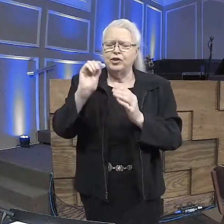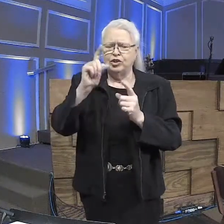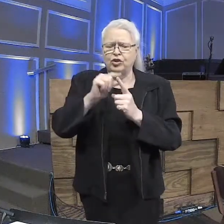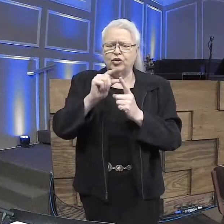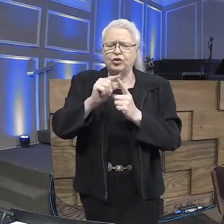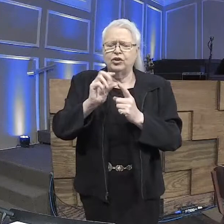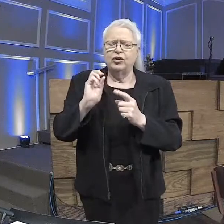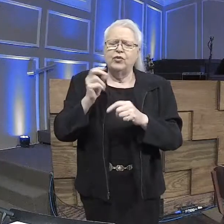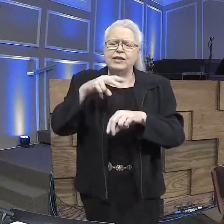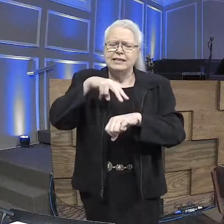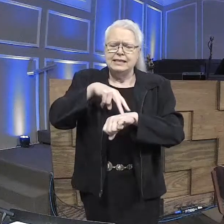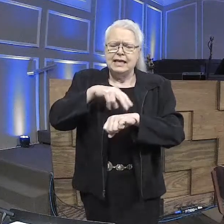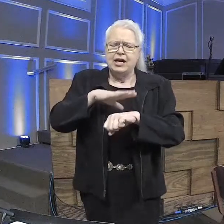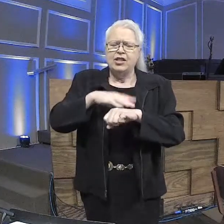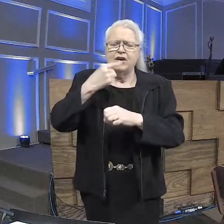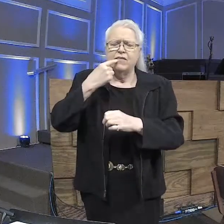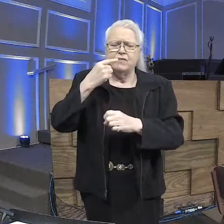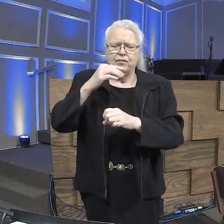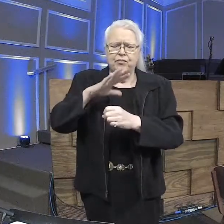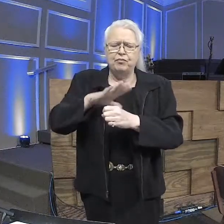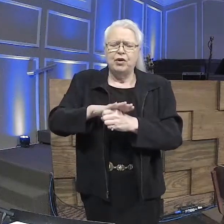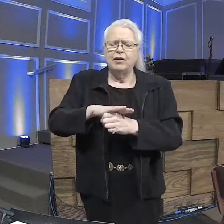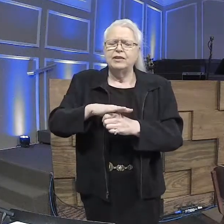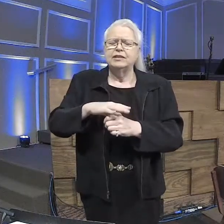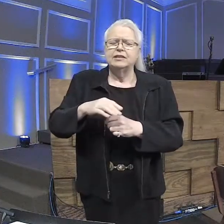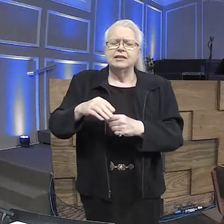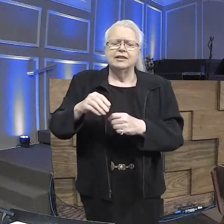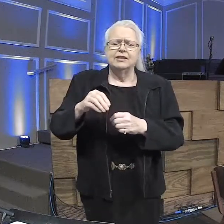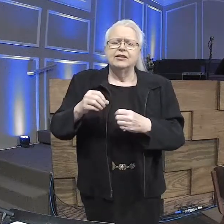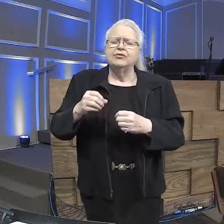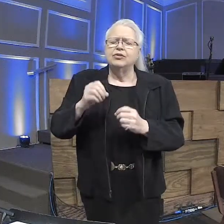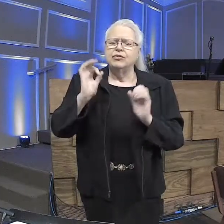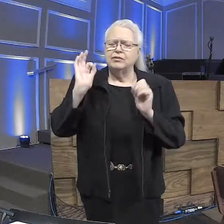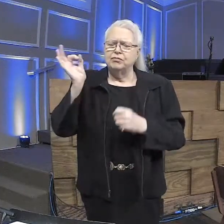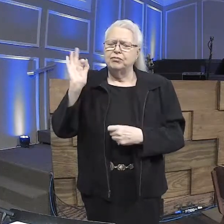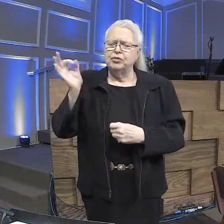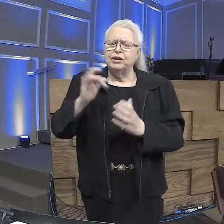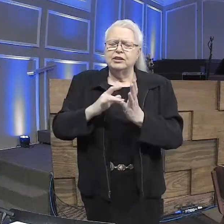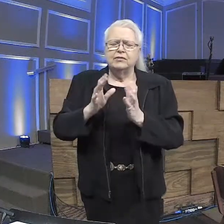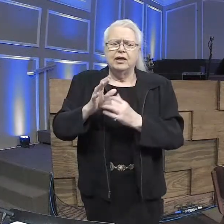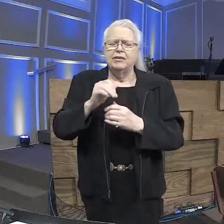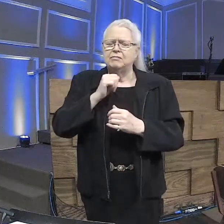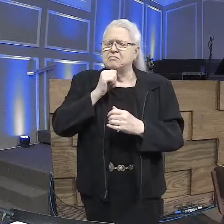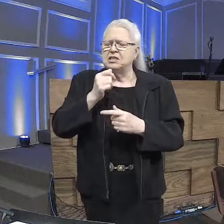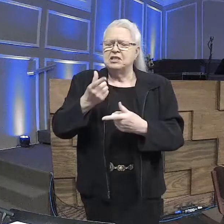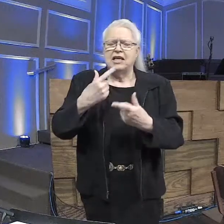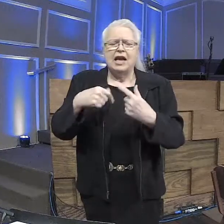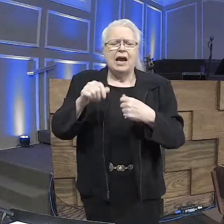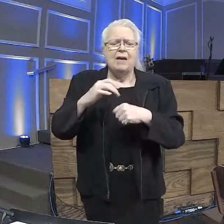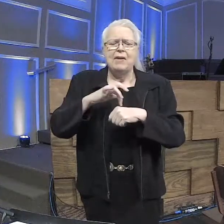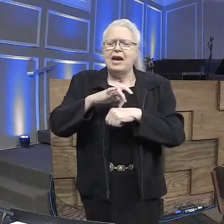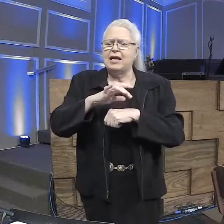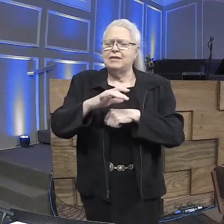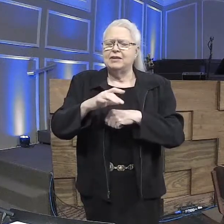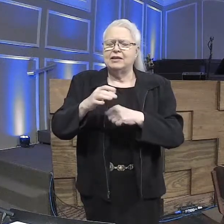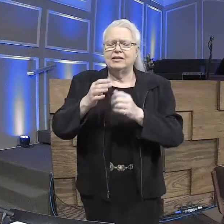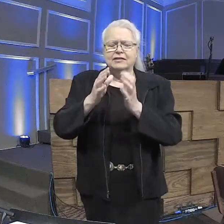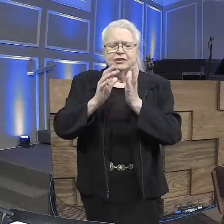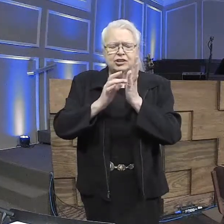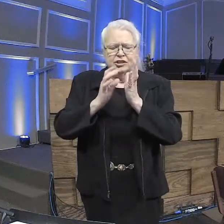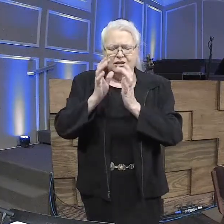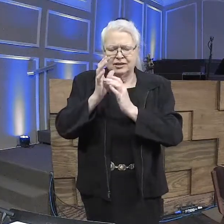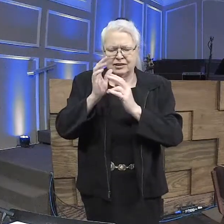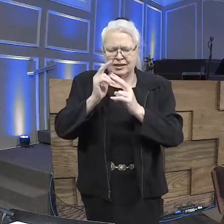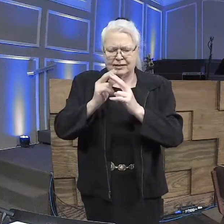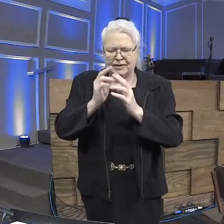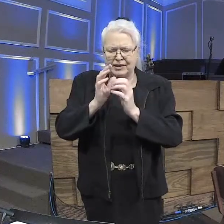on the promise that when we preach the Bible, it doesn't return void. It will accomplish the purpose for which it was sent. We pray in Jesus' name. Amen. You may be